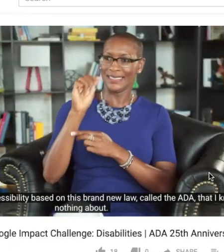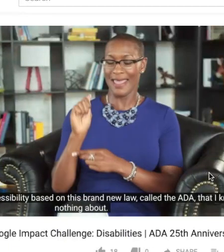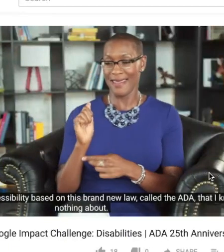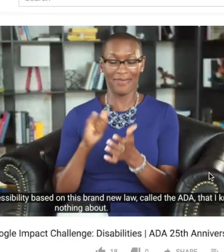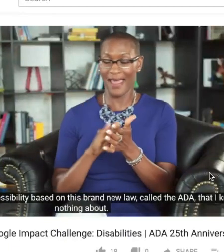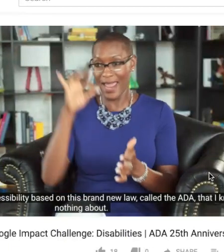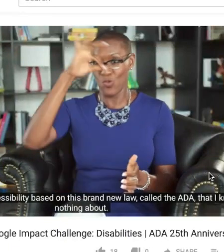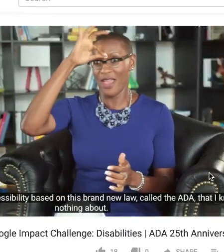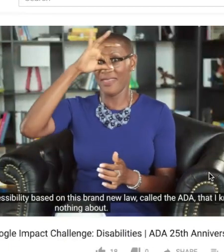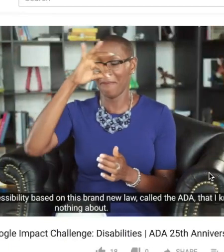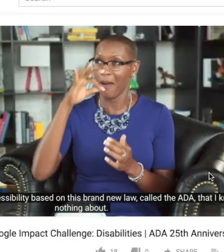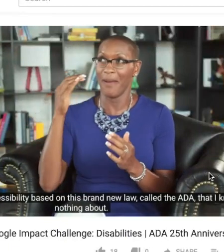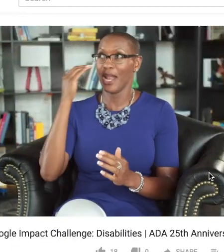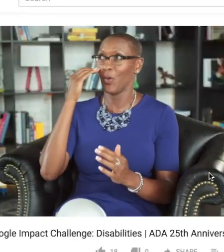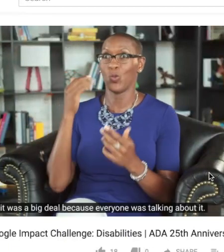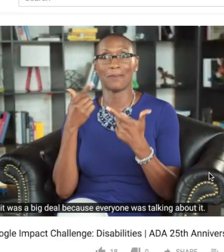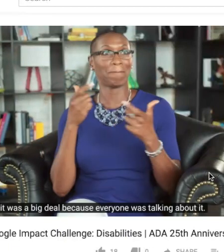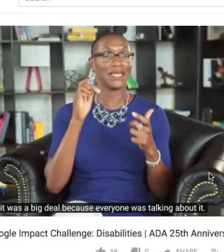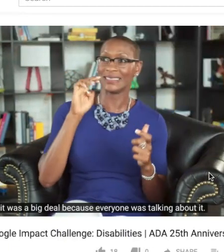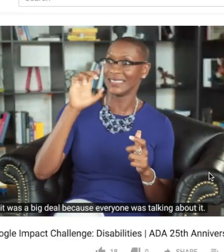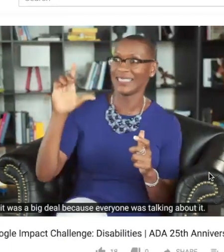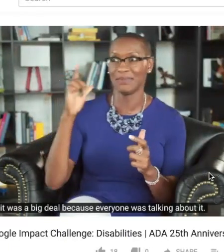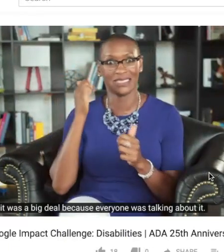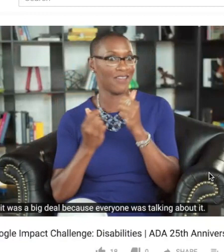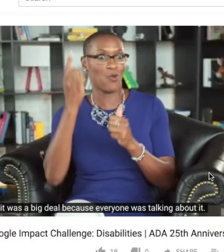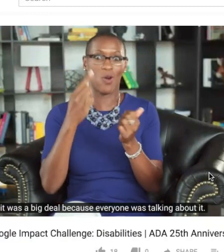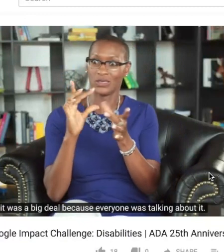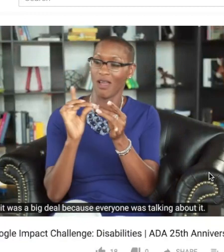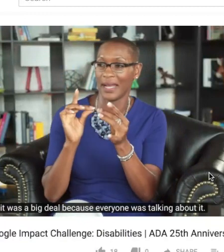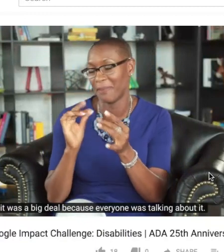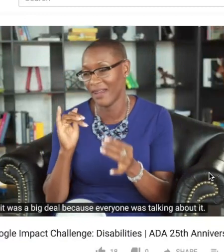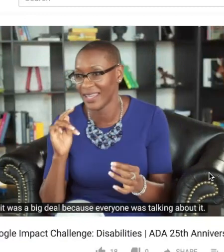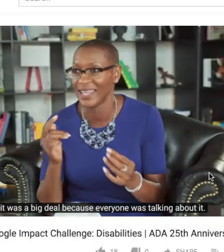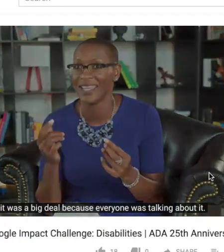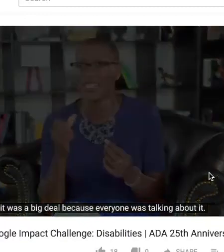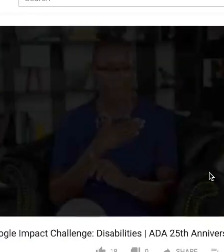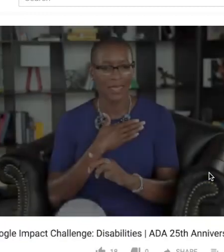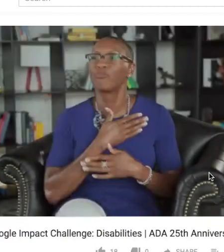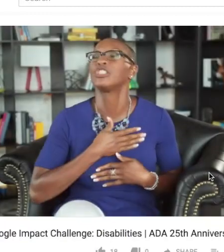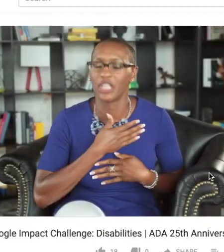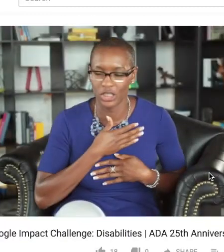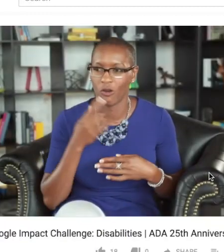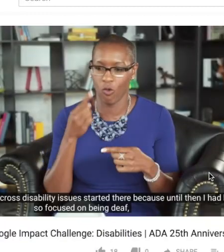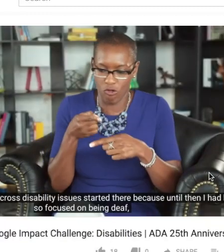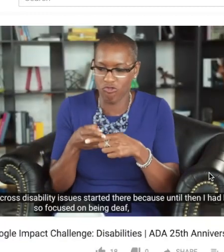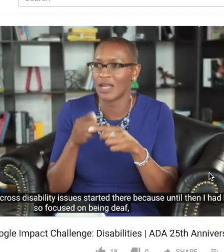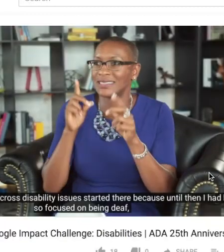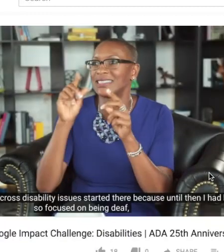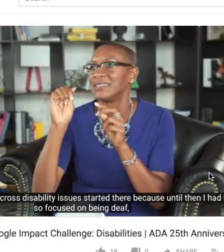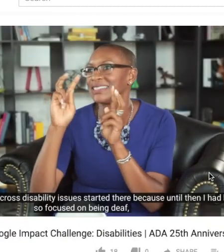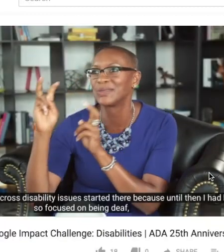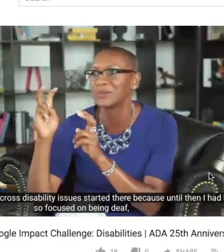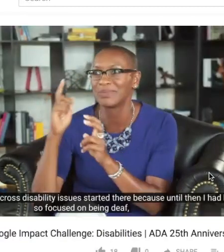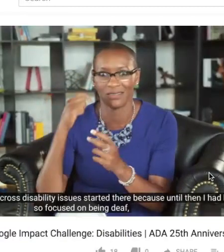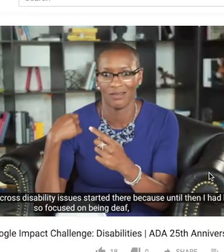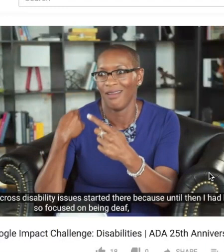the ADA that I knew nothing about, but I knew it was a big deal because everyone was talking about it. My appreciation